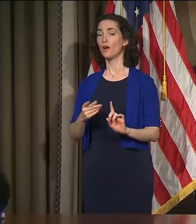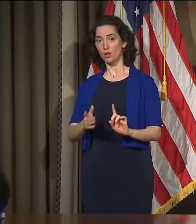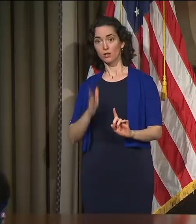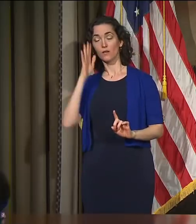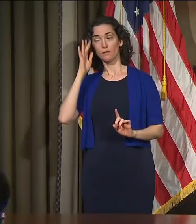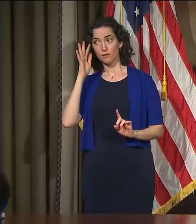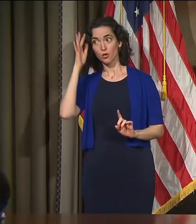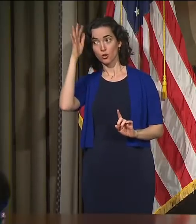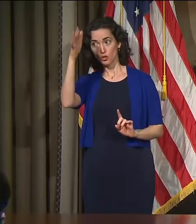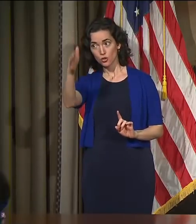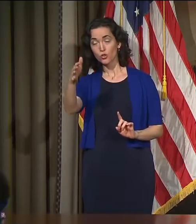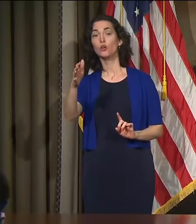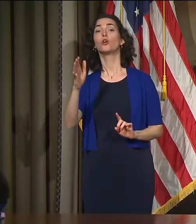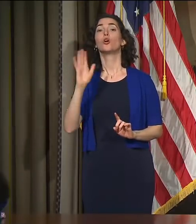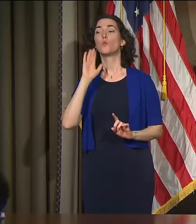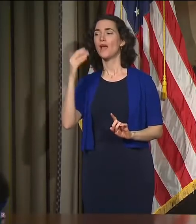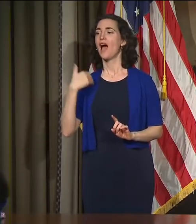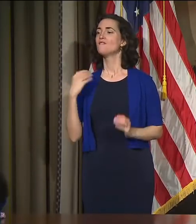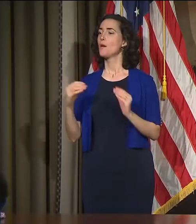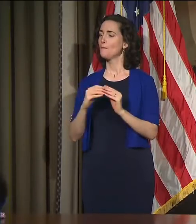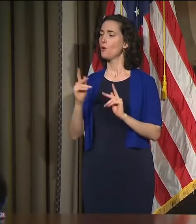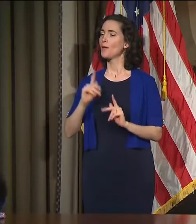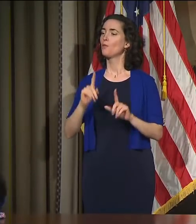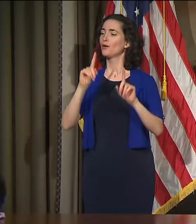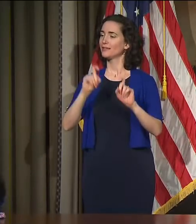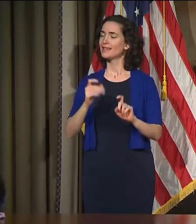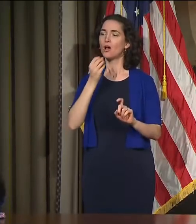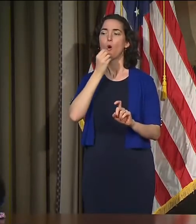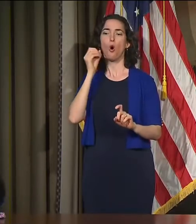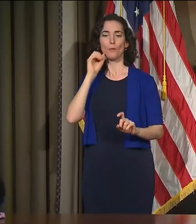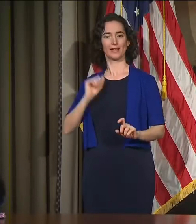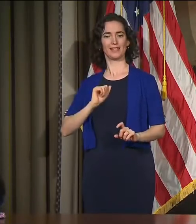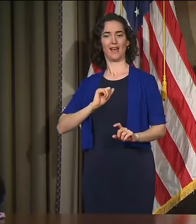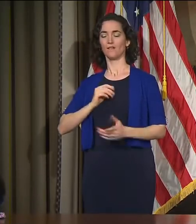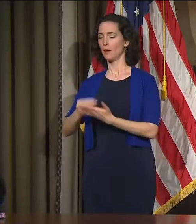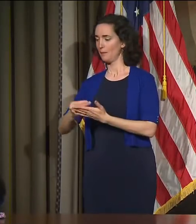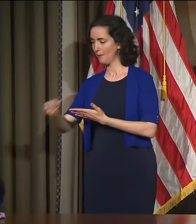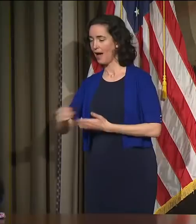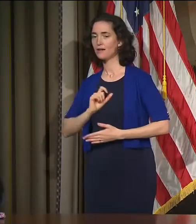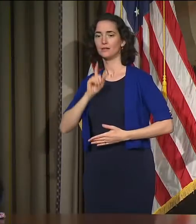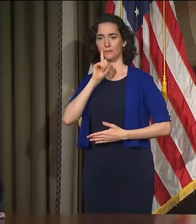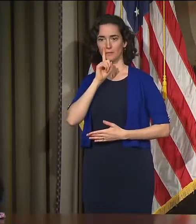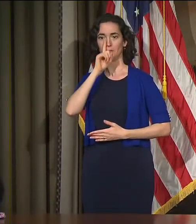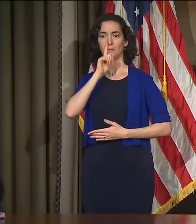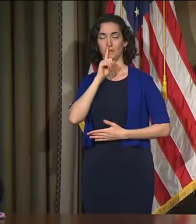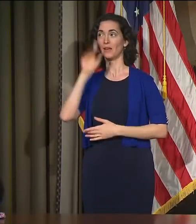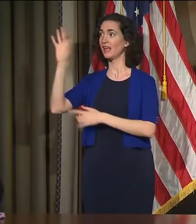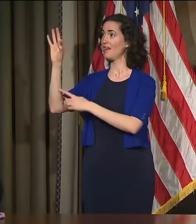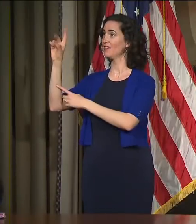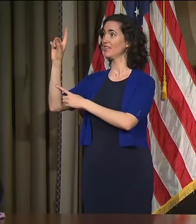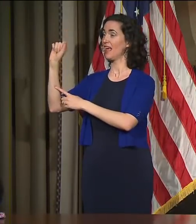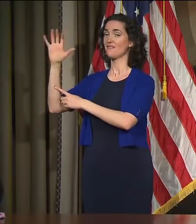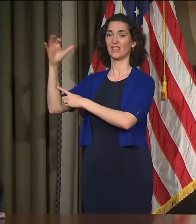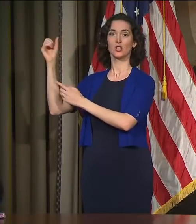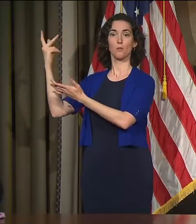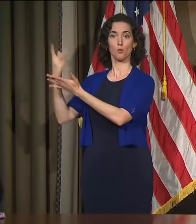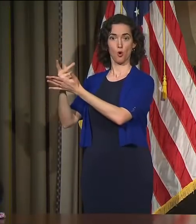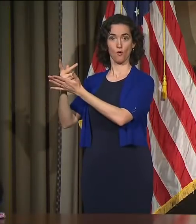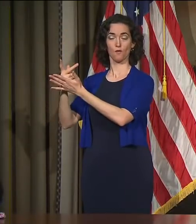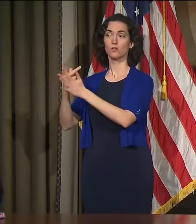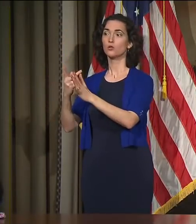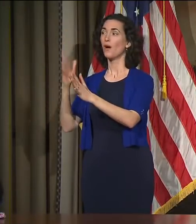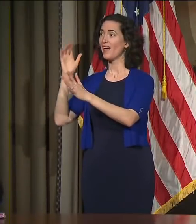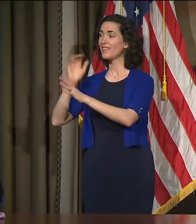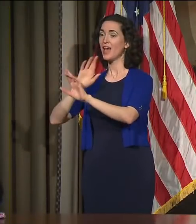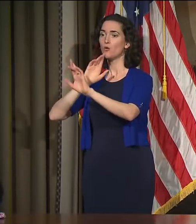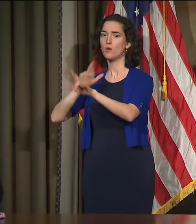and more home-based tests. You can now get an over-the-counter test, FDA approved. And that's going to be even more